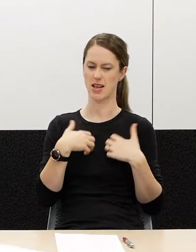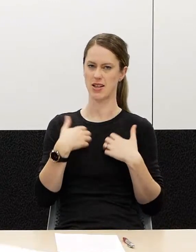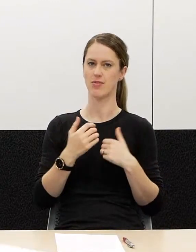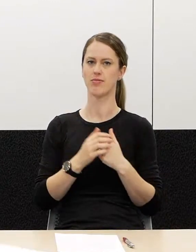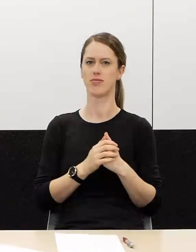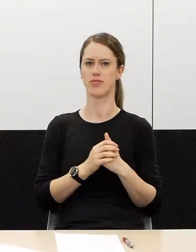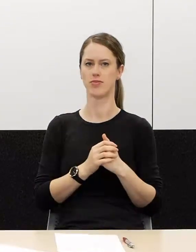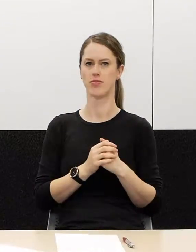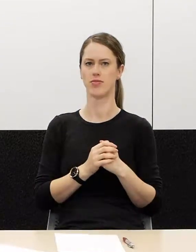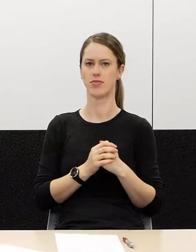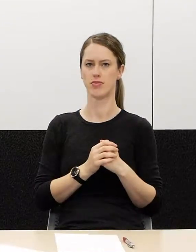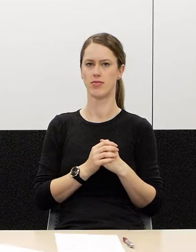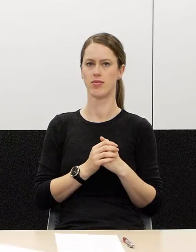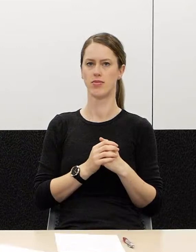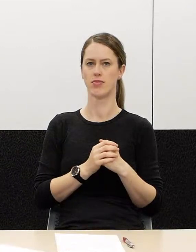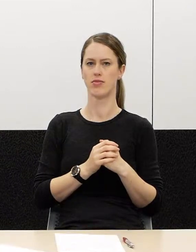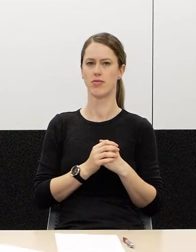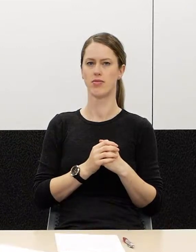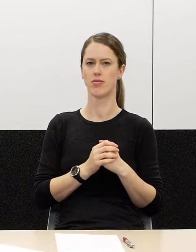exciting.